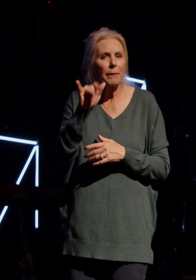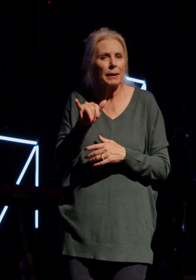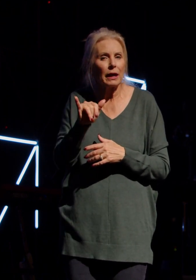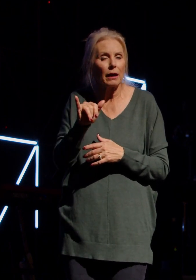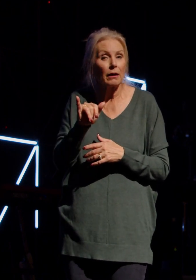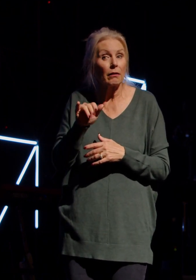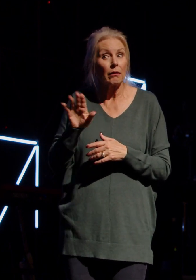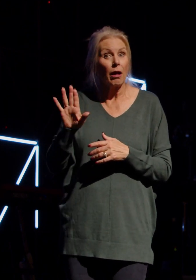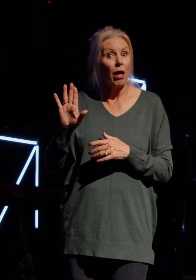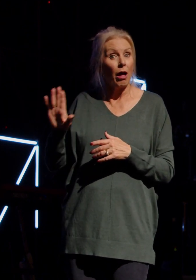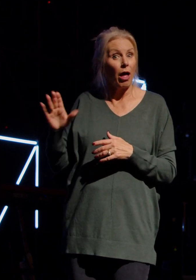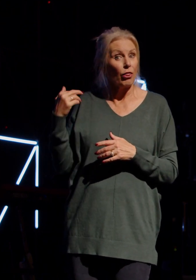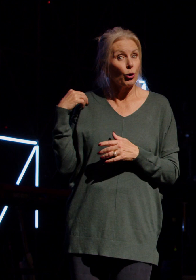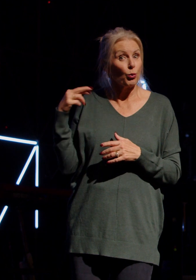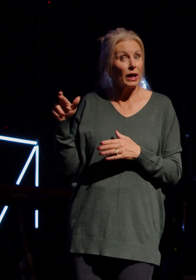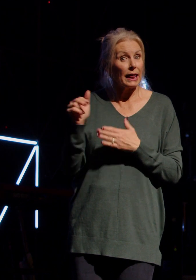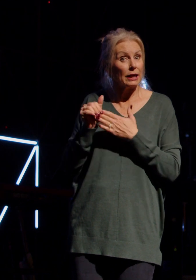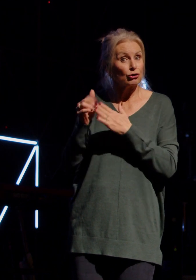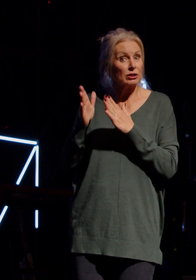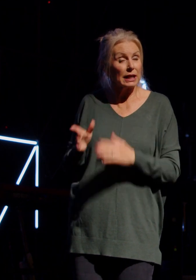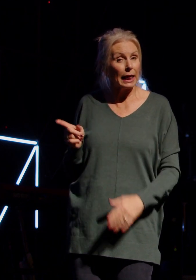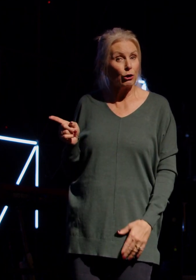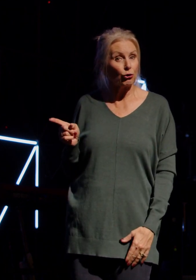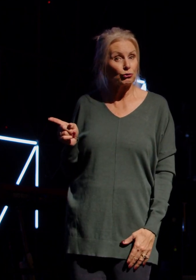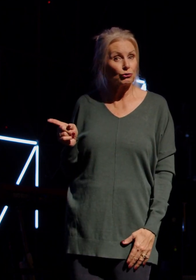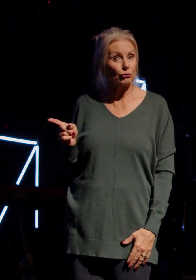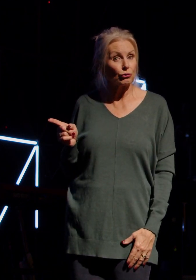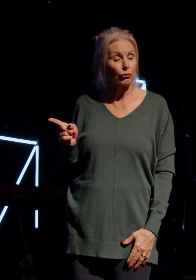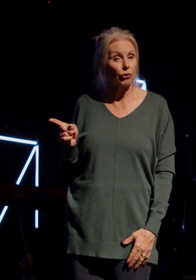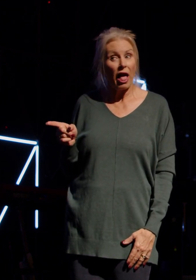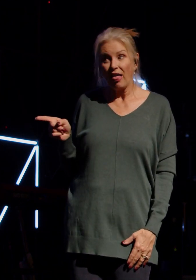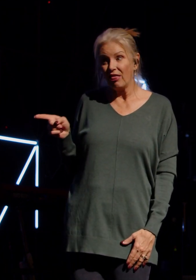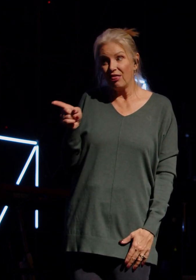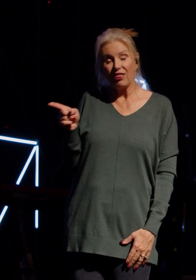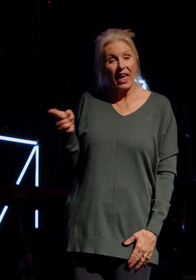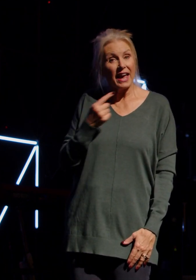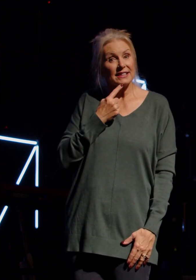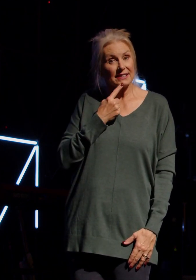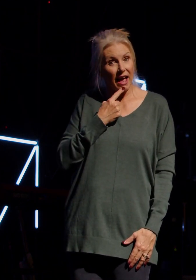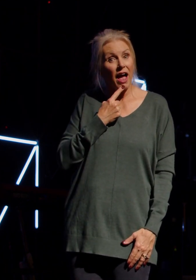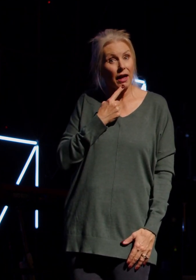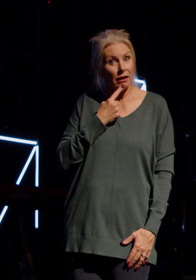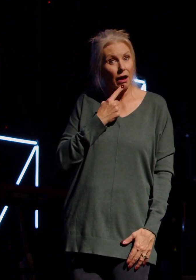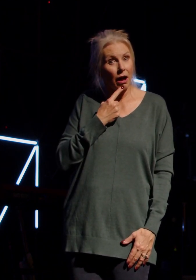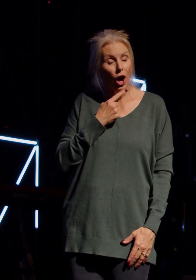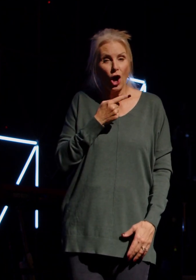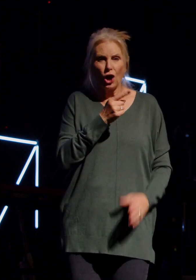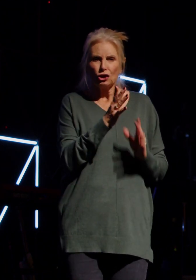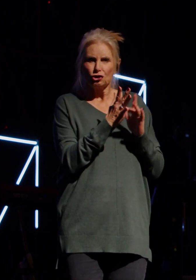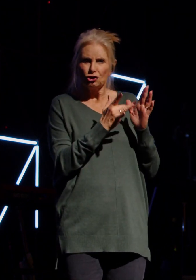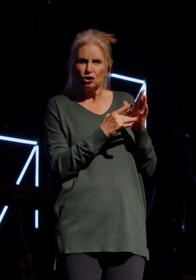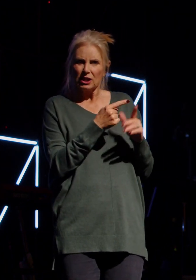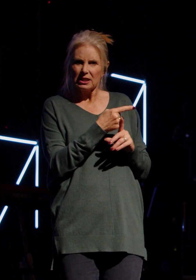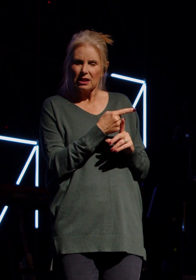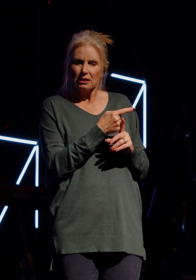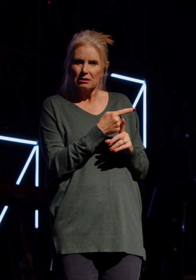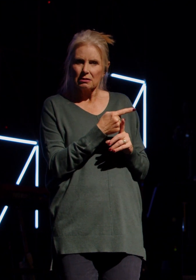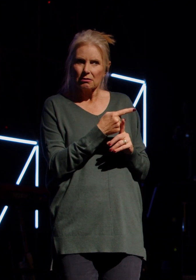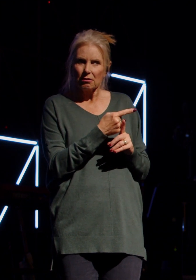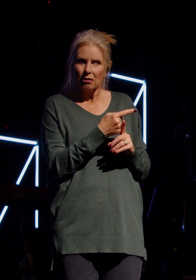are. I mean, they're claiming that Jesus is the one who just said something full of blasphemy. And